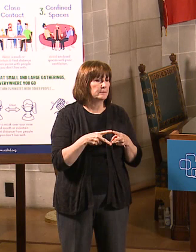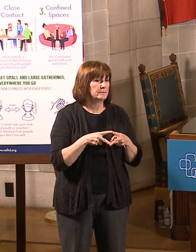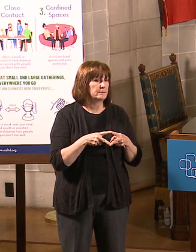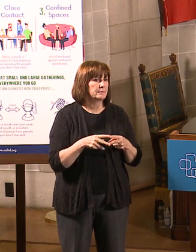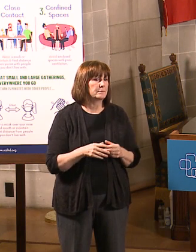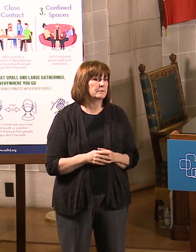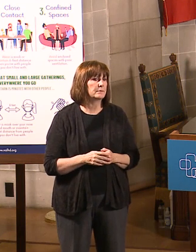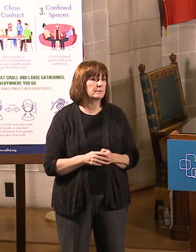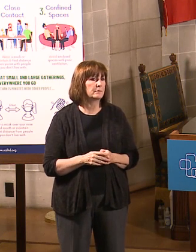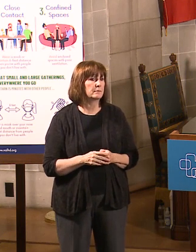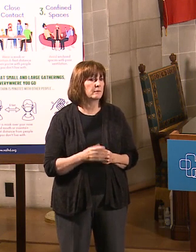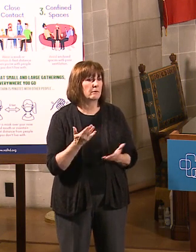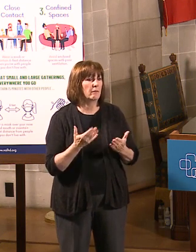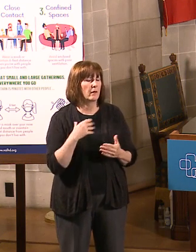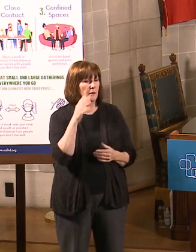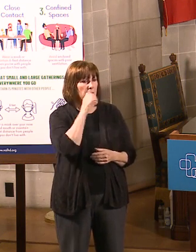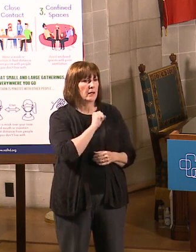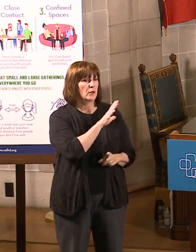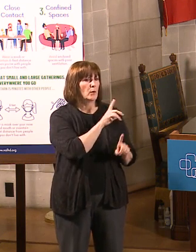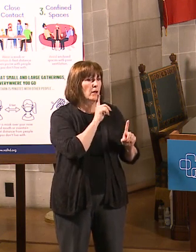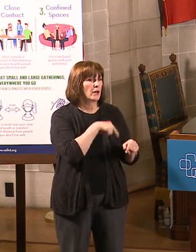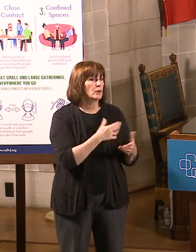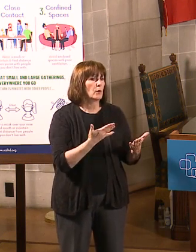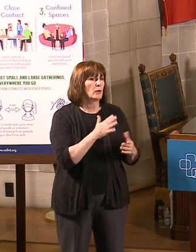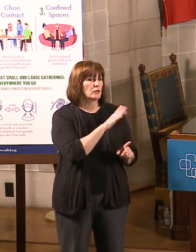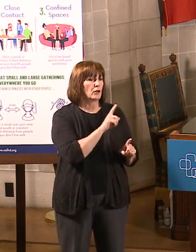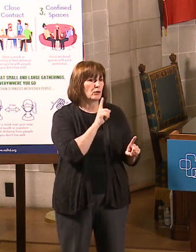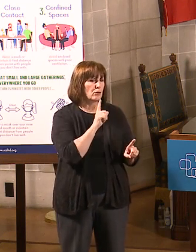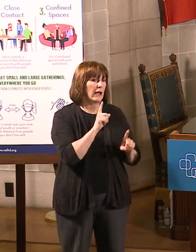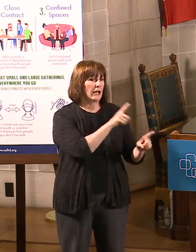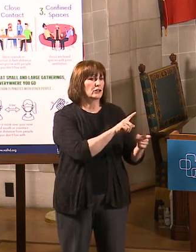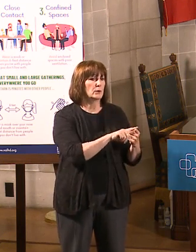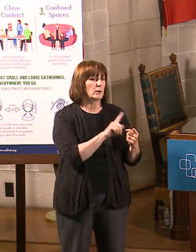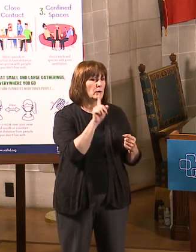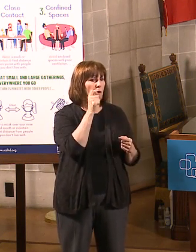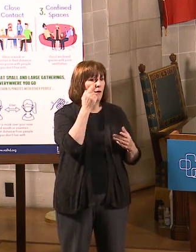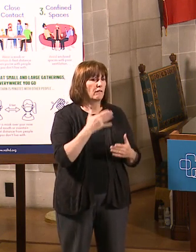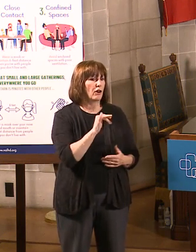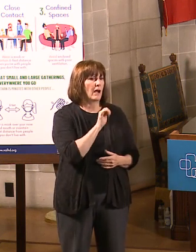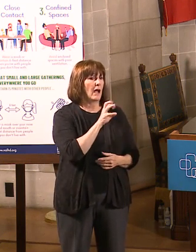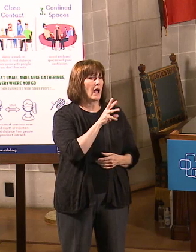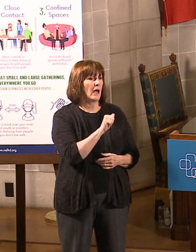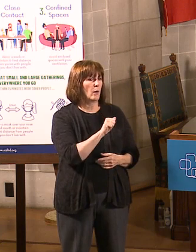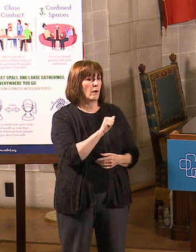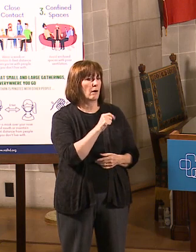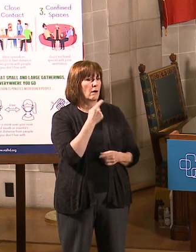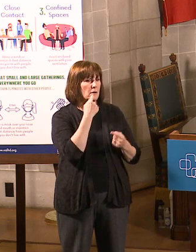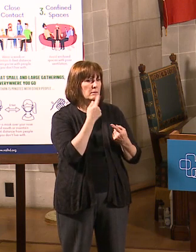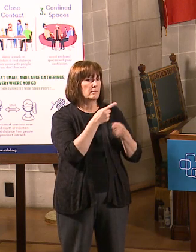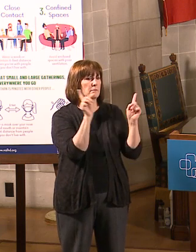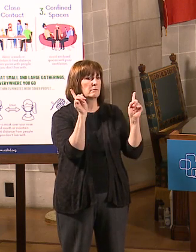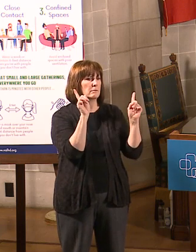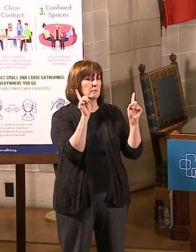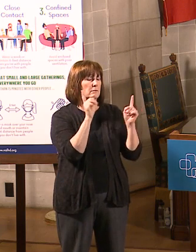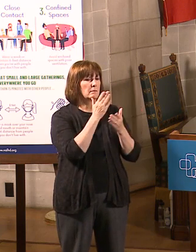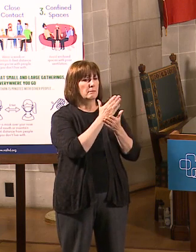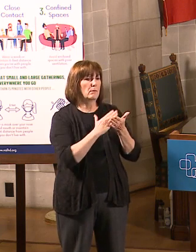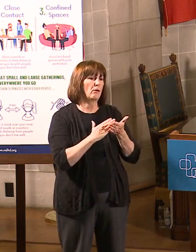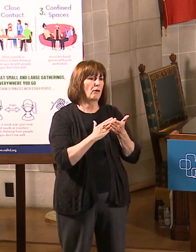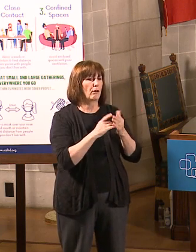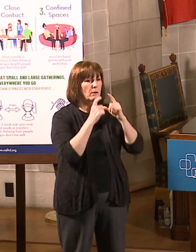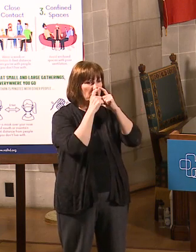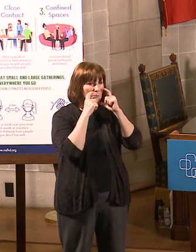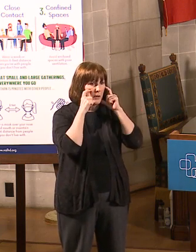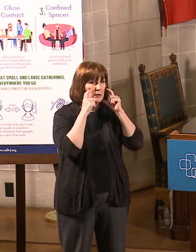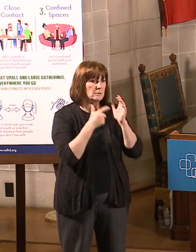I don't know, maybe I missed your answer, but what is your reaction to the governor of Iowa issuing this kind of a partial mask